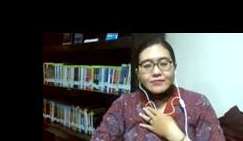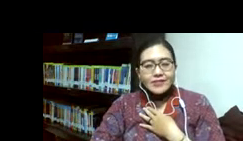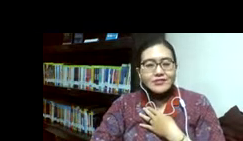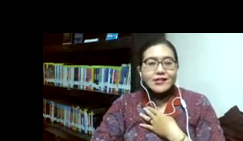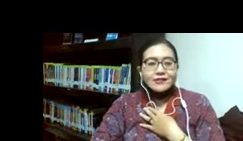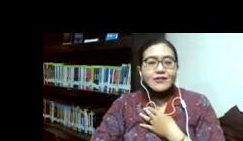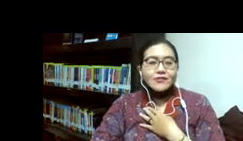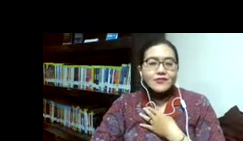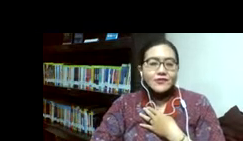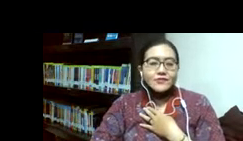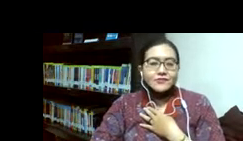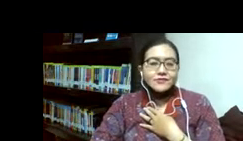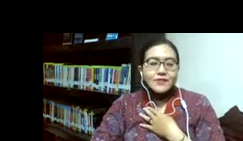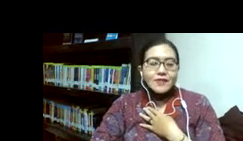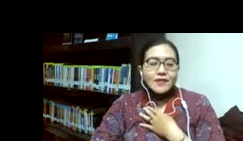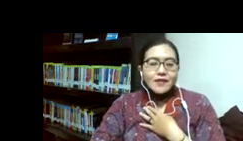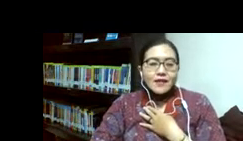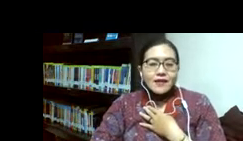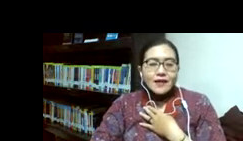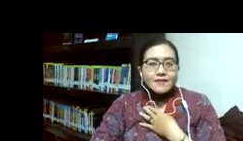also enrich the Kata Kolok.